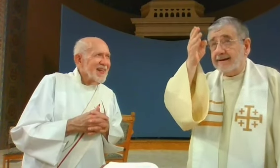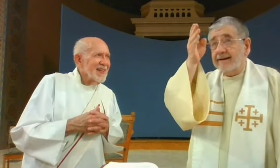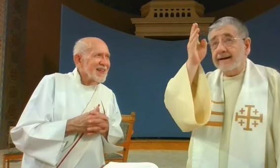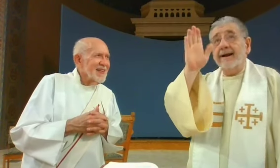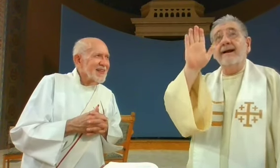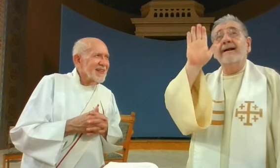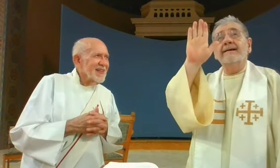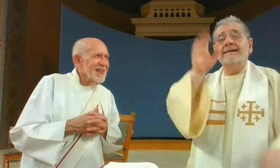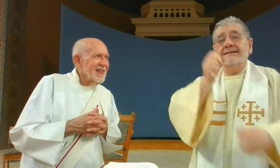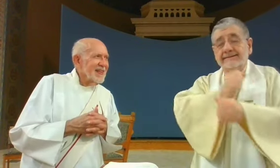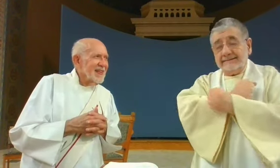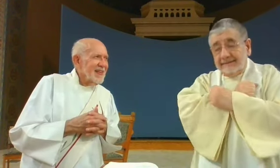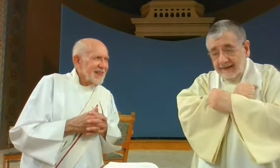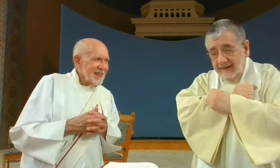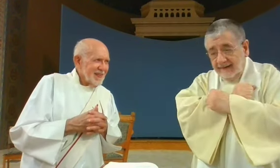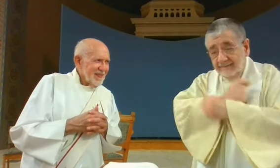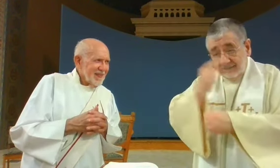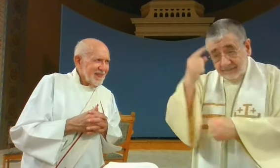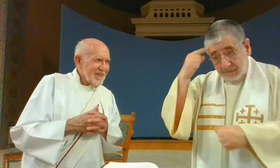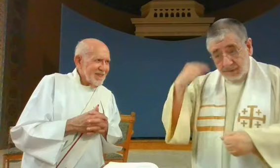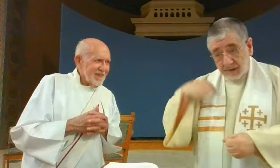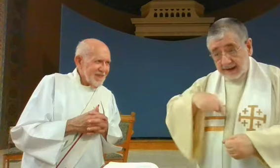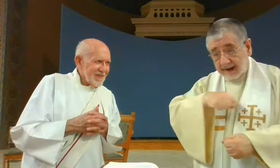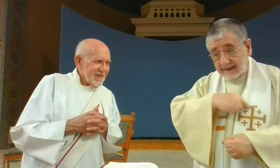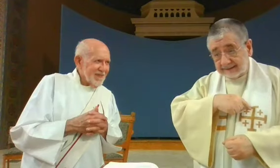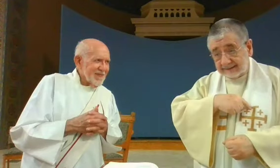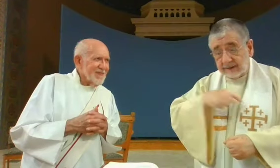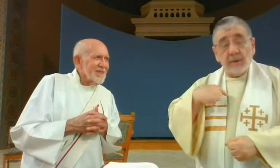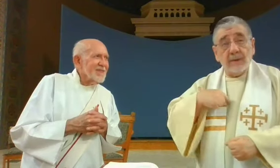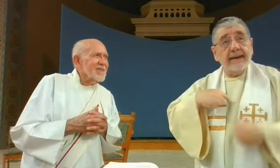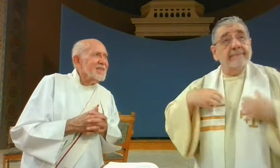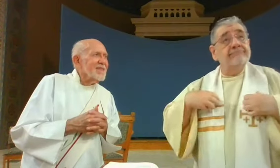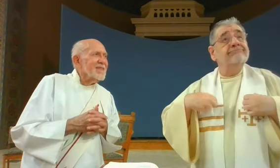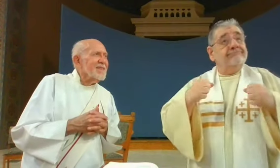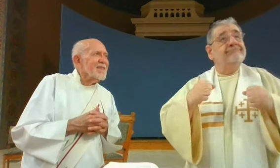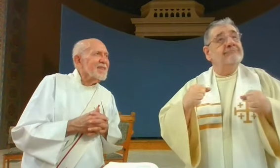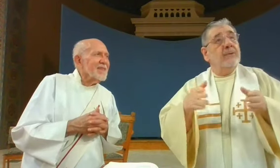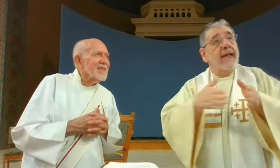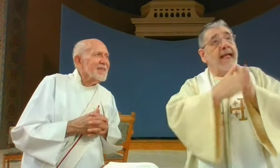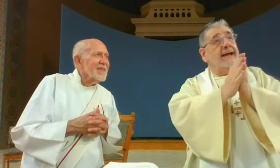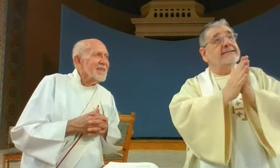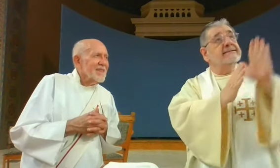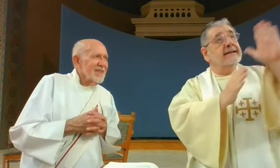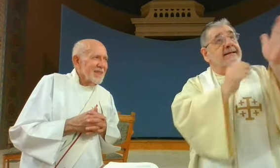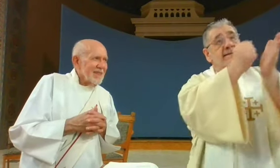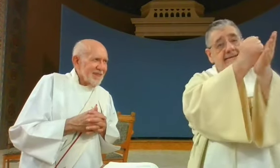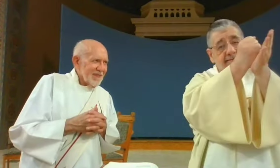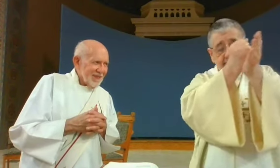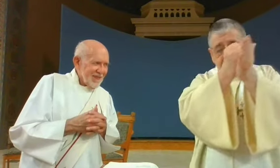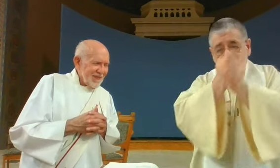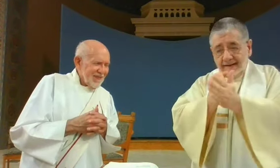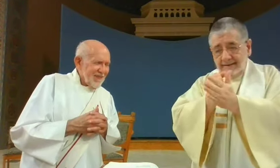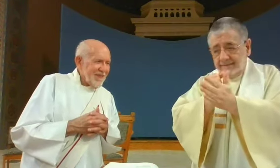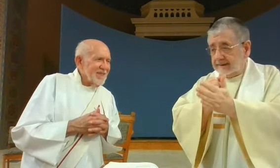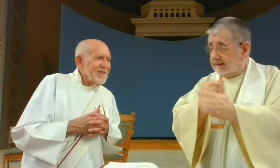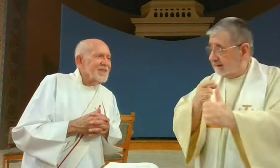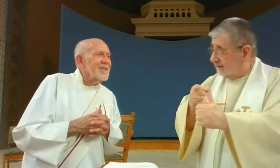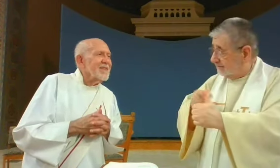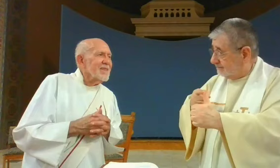to remember His love for us. We are strengthened to ask for